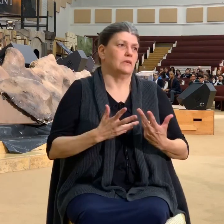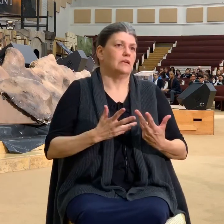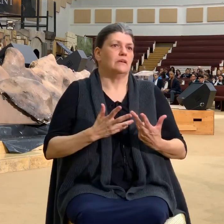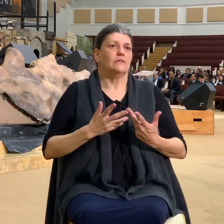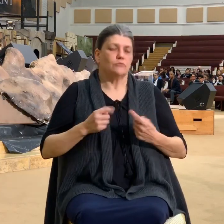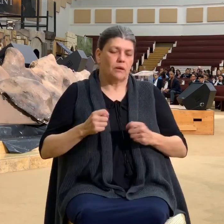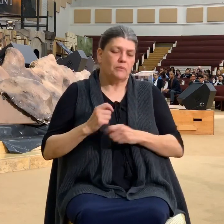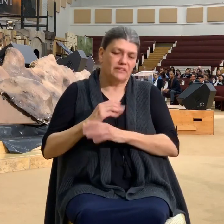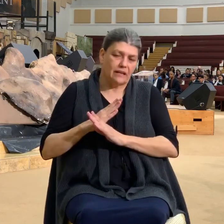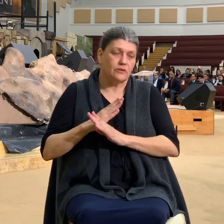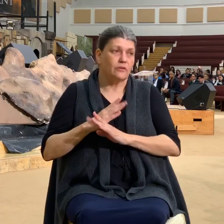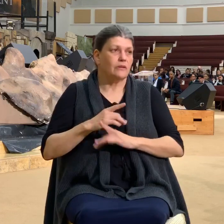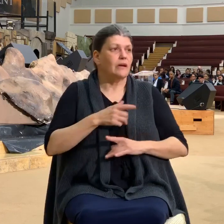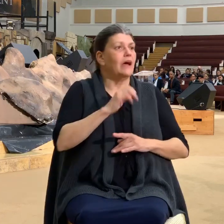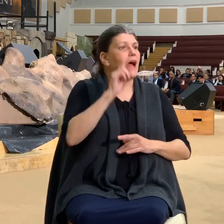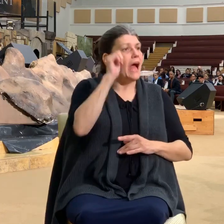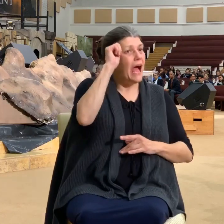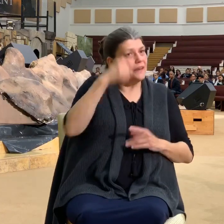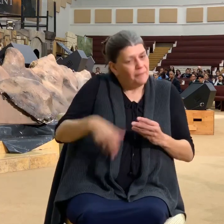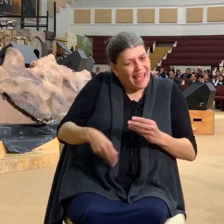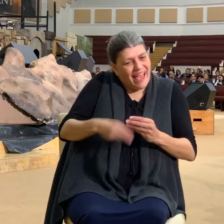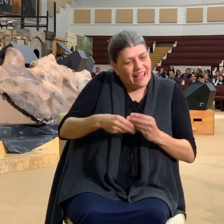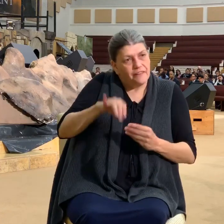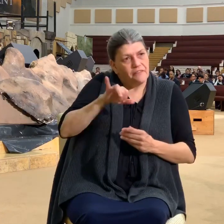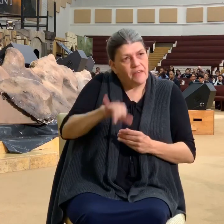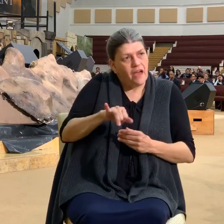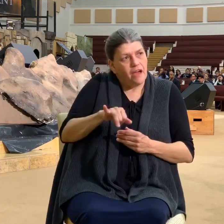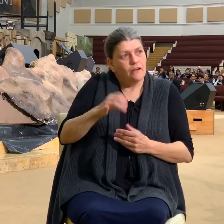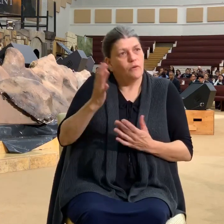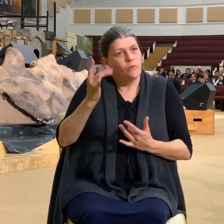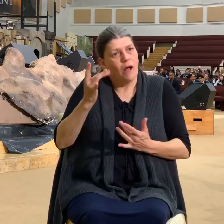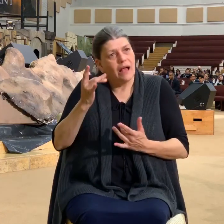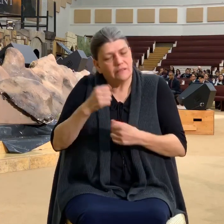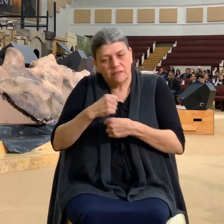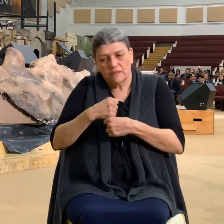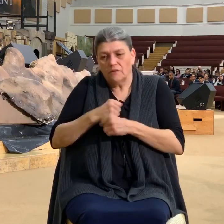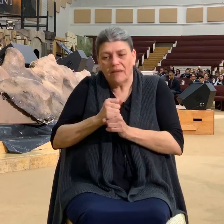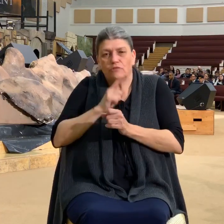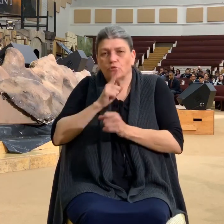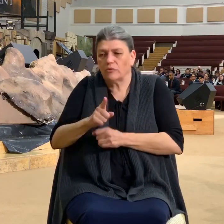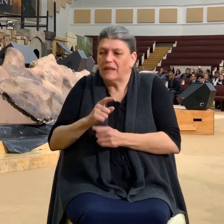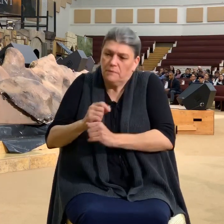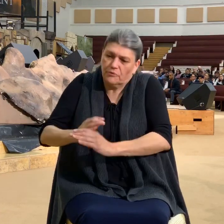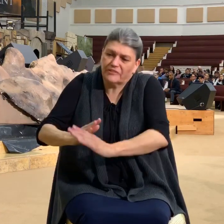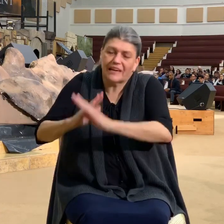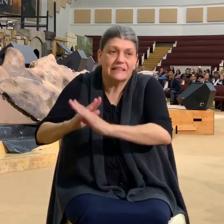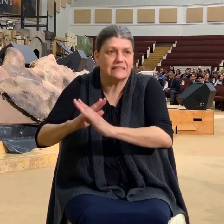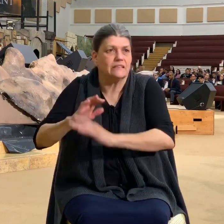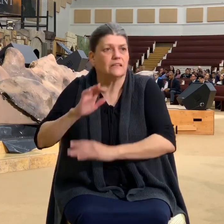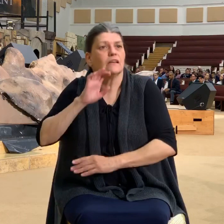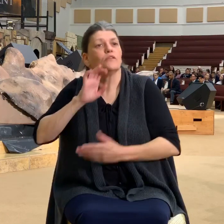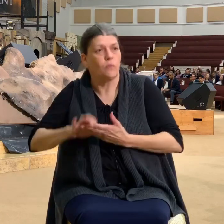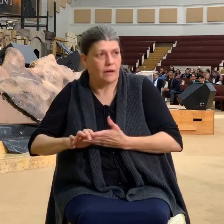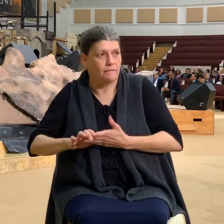Bible. Adam added that because he wanted to make sure that he protected. Now, the reason I mention that is